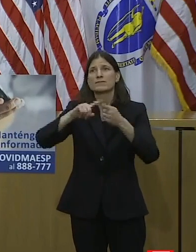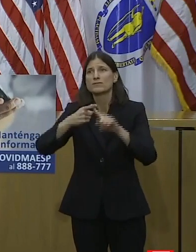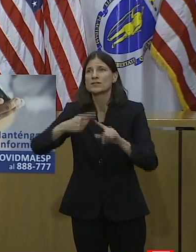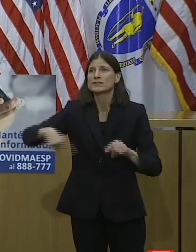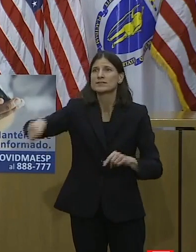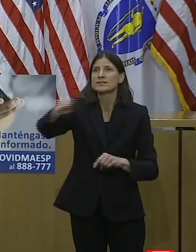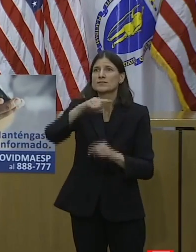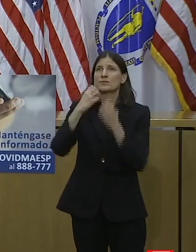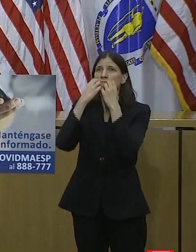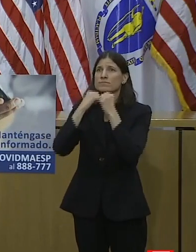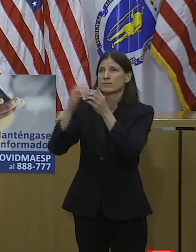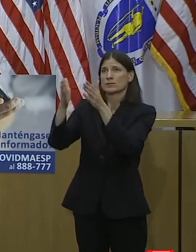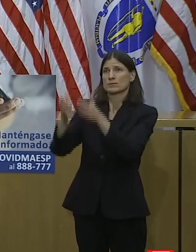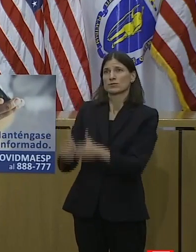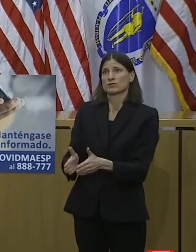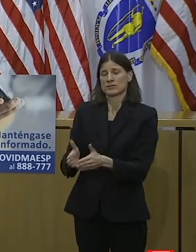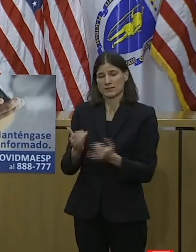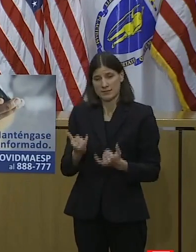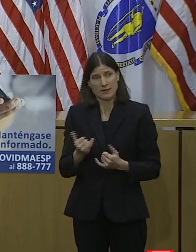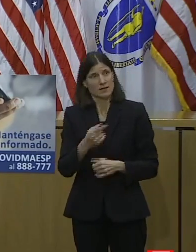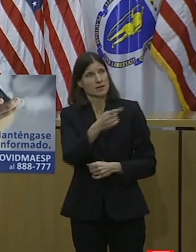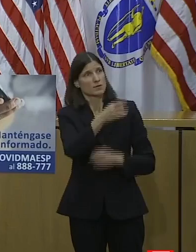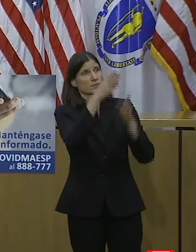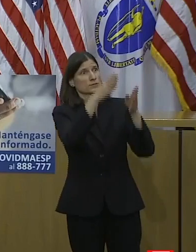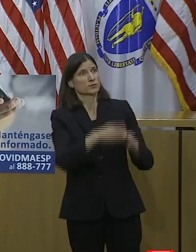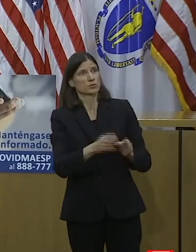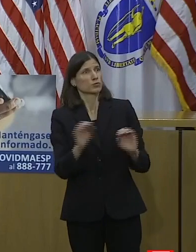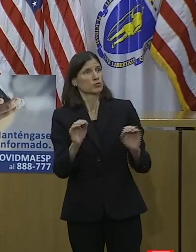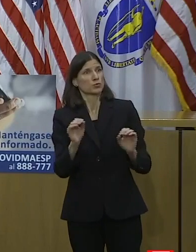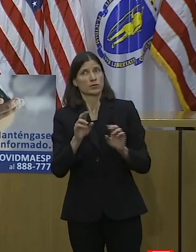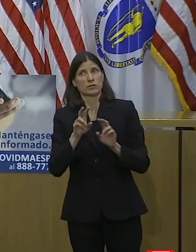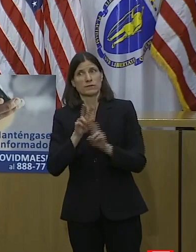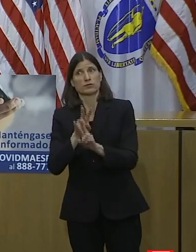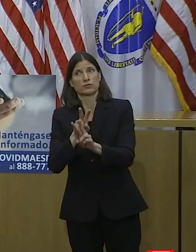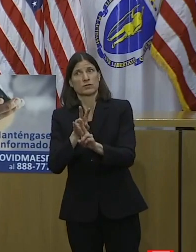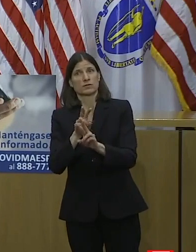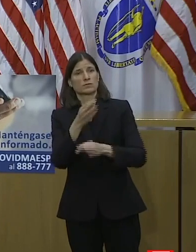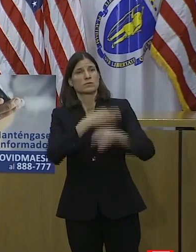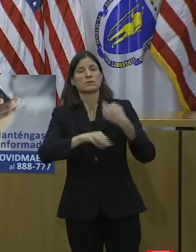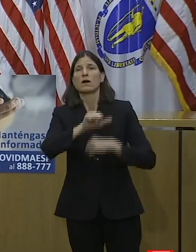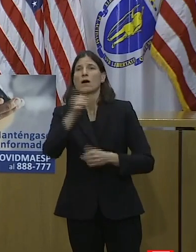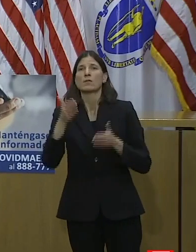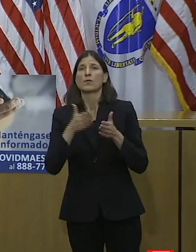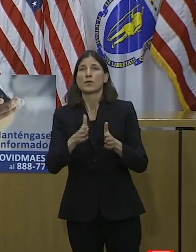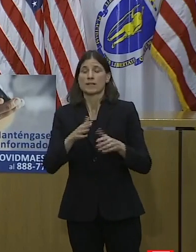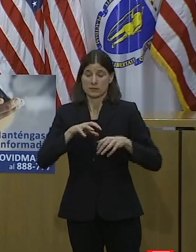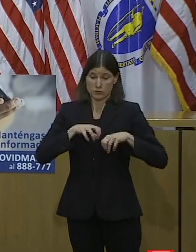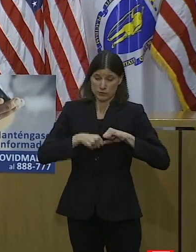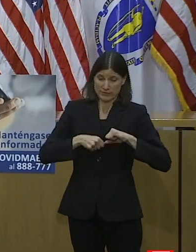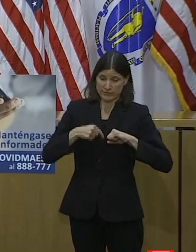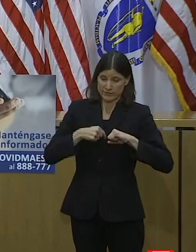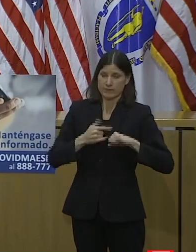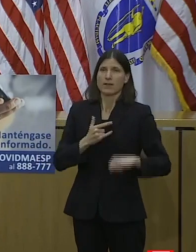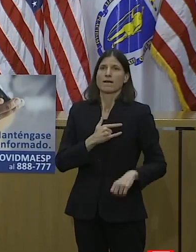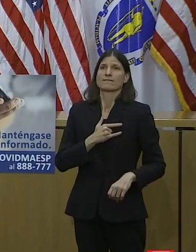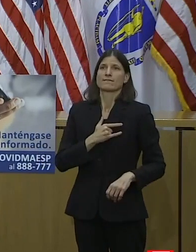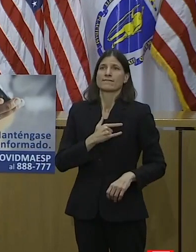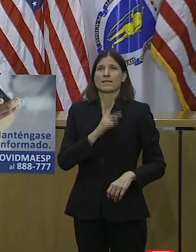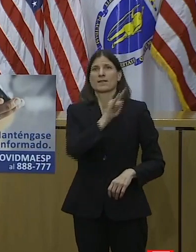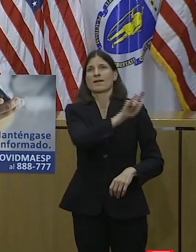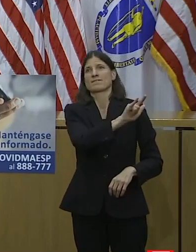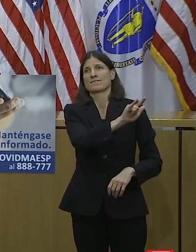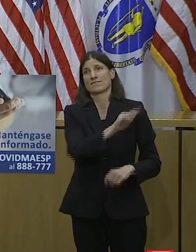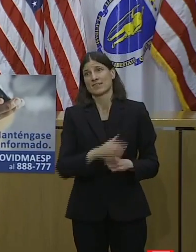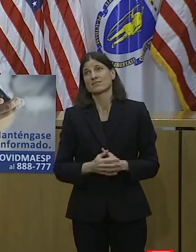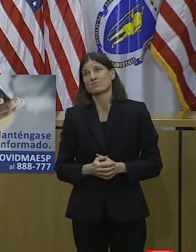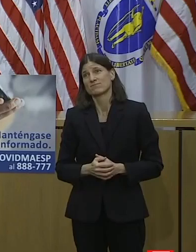goodbye. And I really hope people have a chance to make sure that